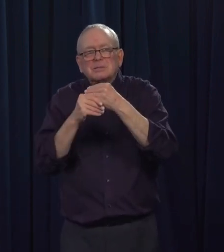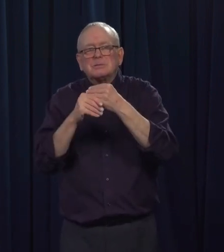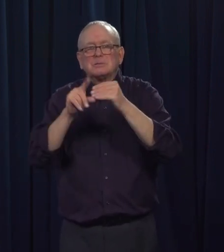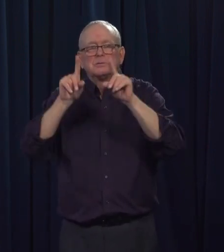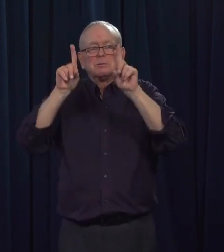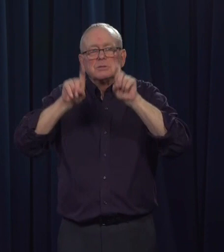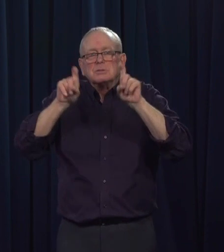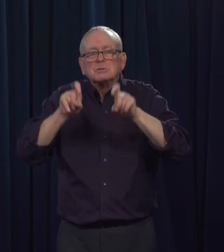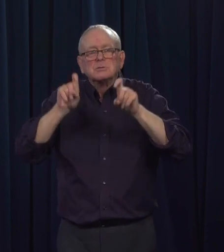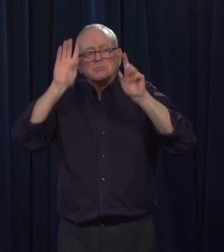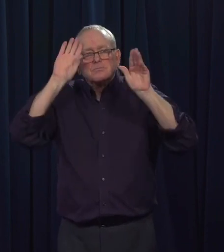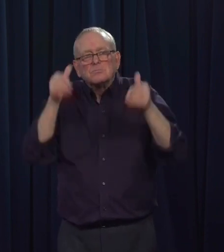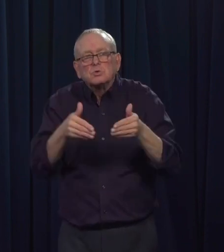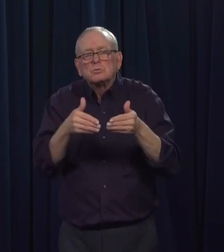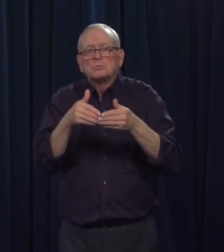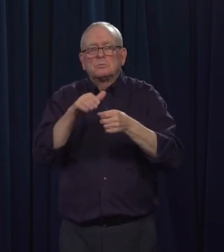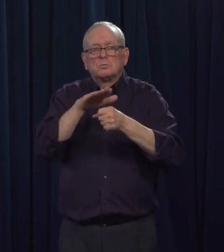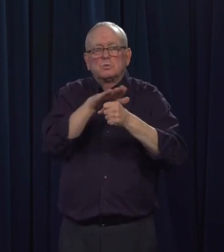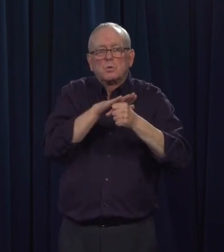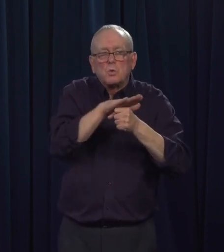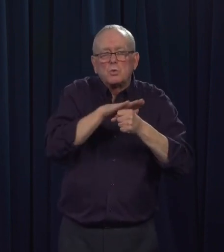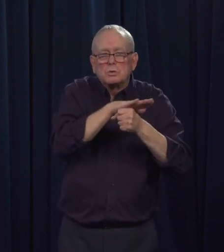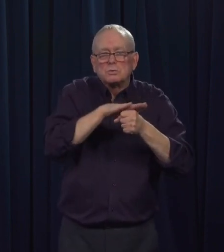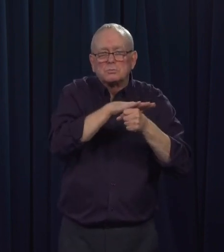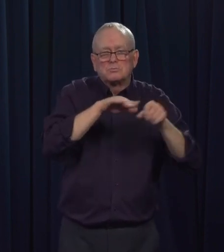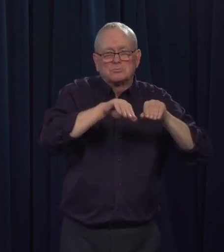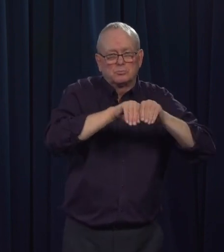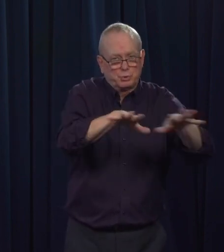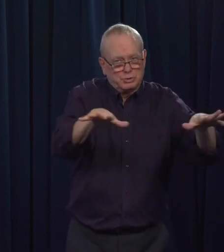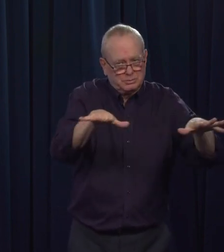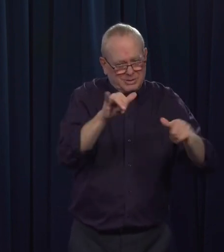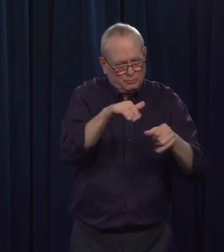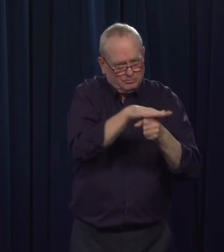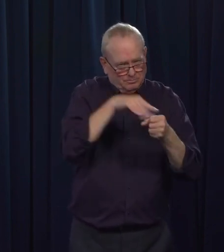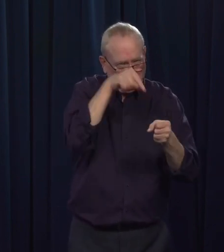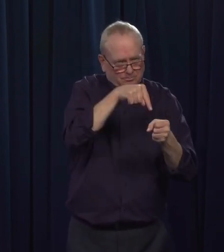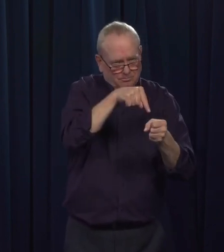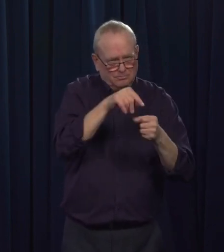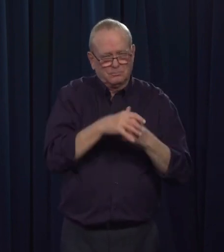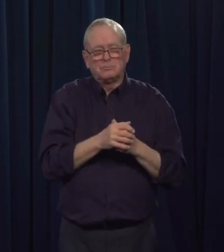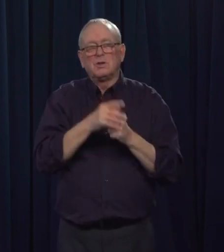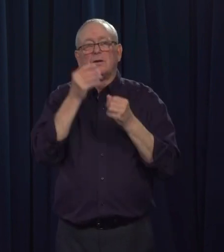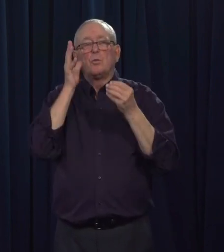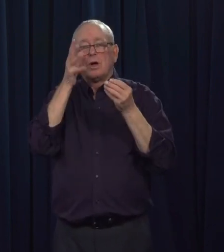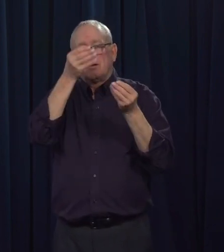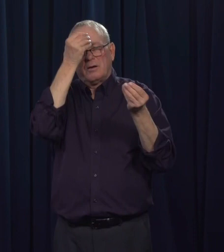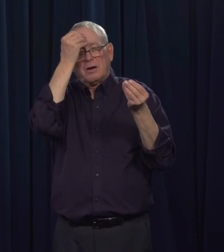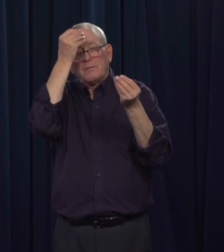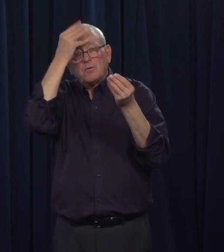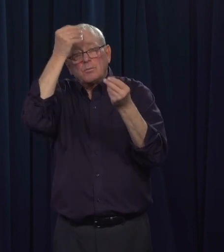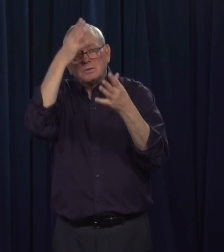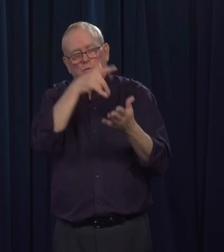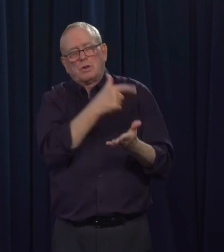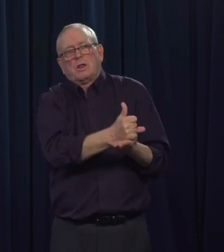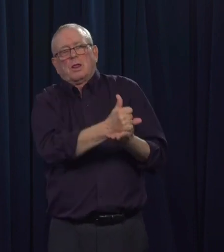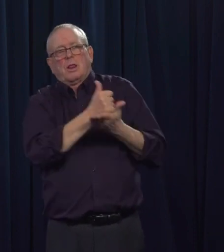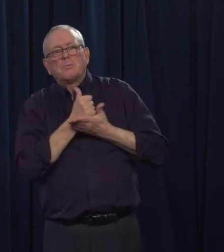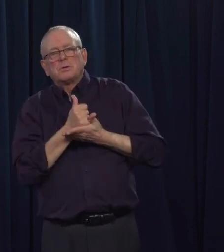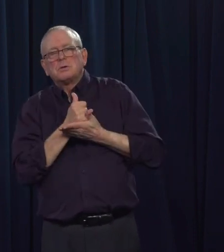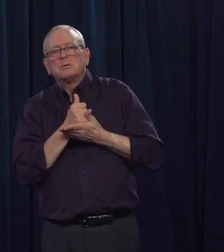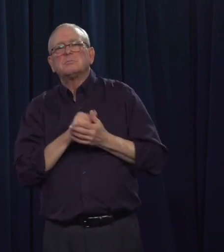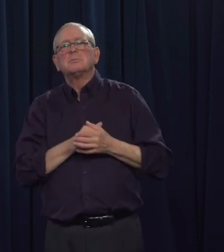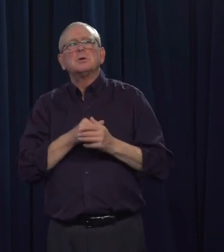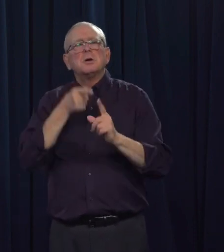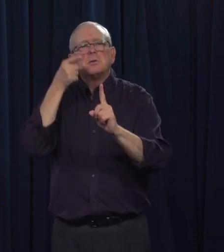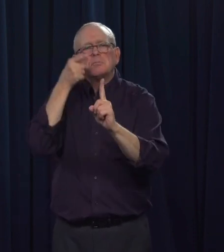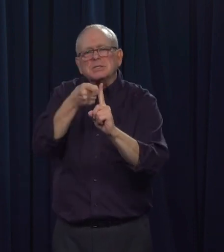focus on that issue of local transmission, and we will use that data to understand, are there particular geographic areas where we have more